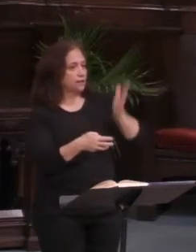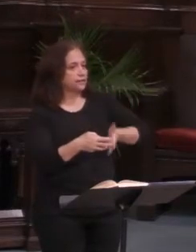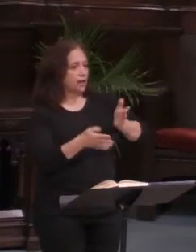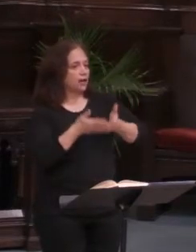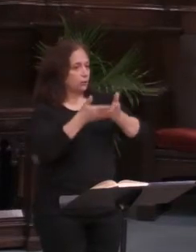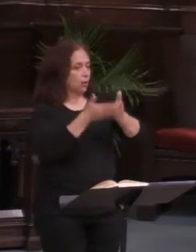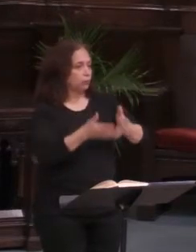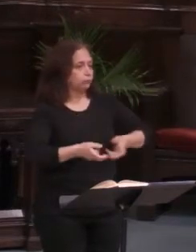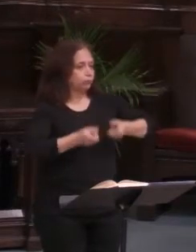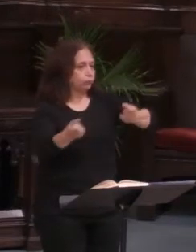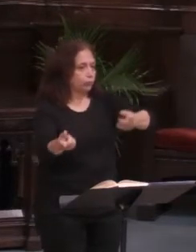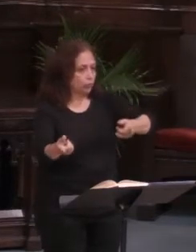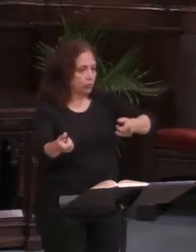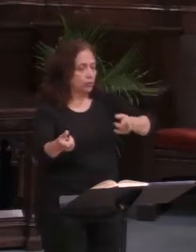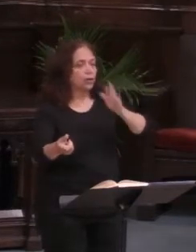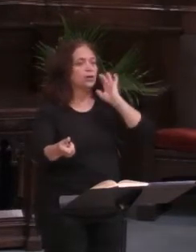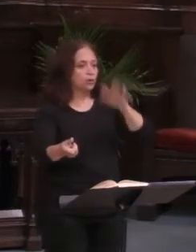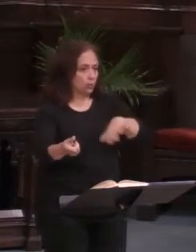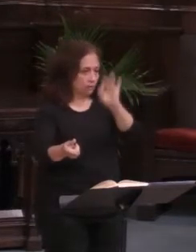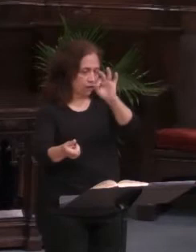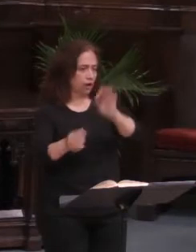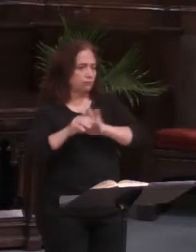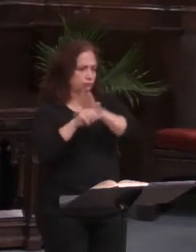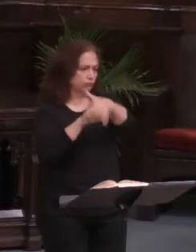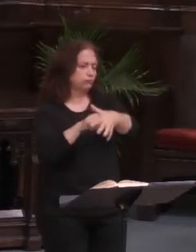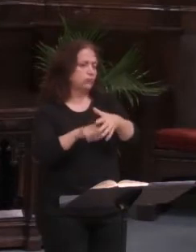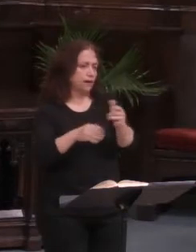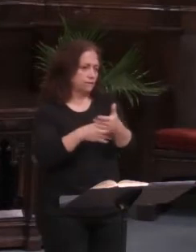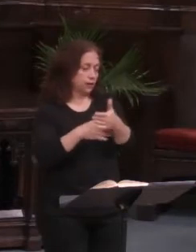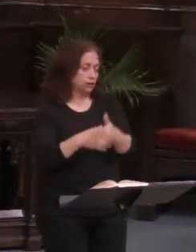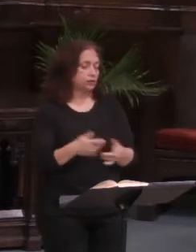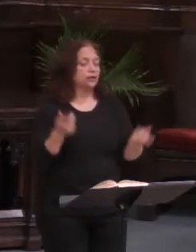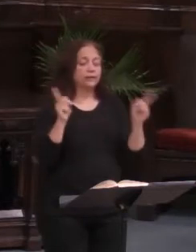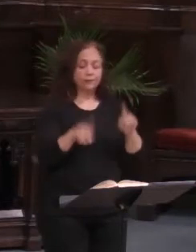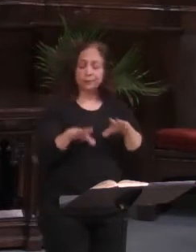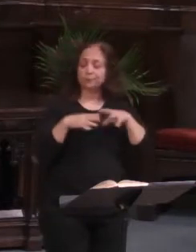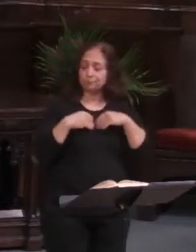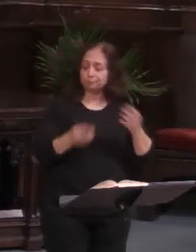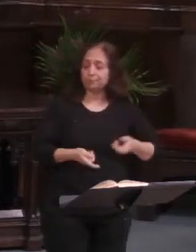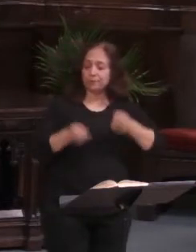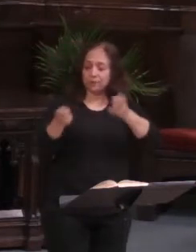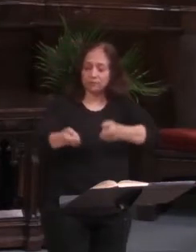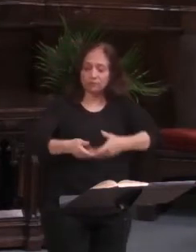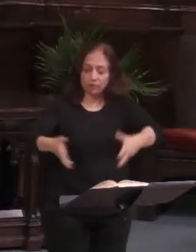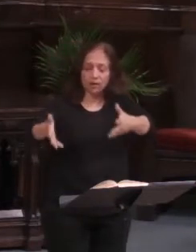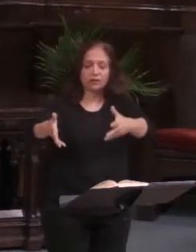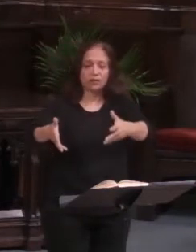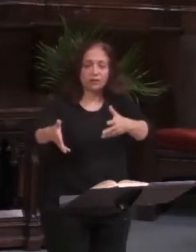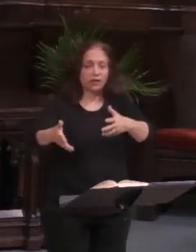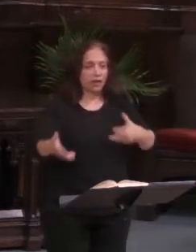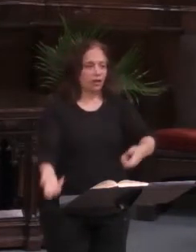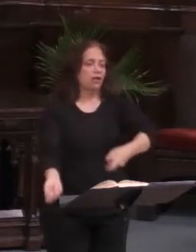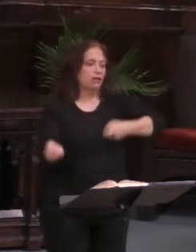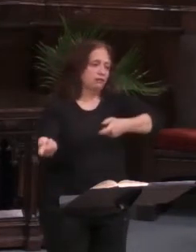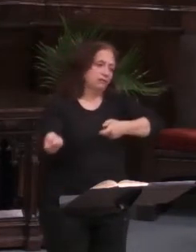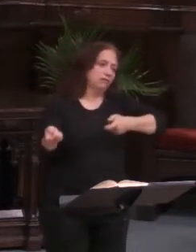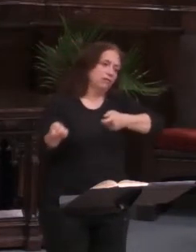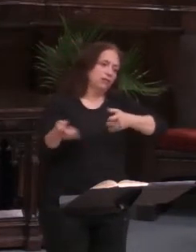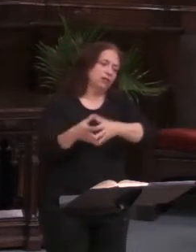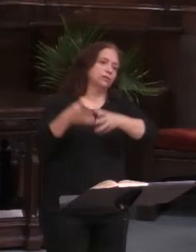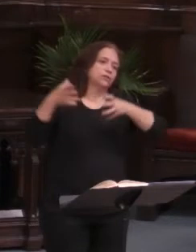boat, and you will find some." So they cast it, and now they were not able to haul it